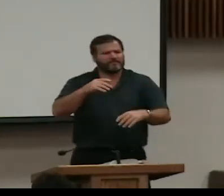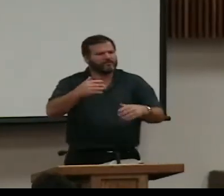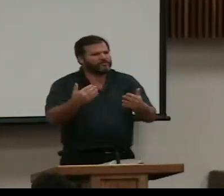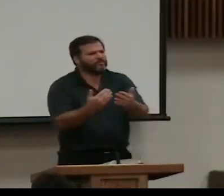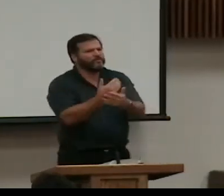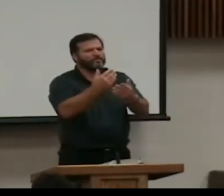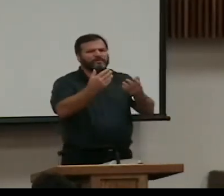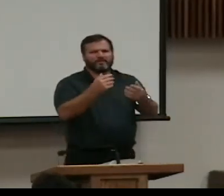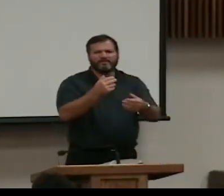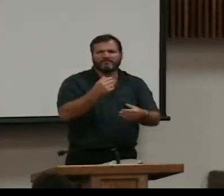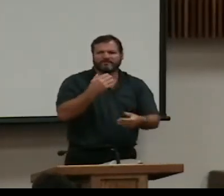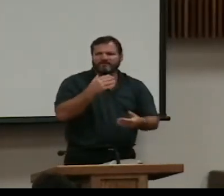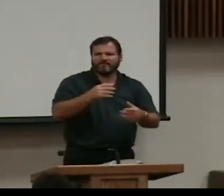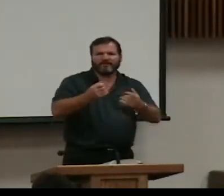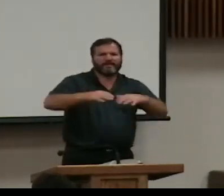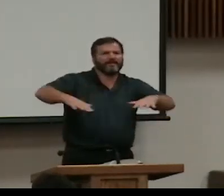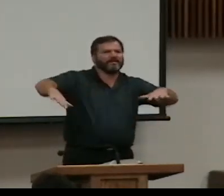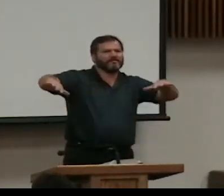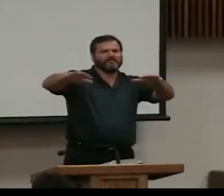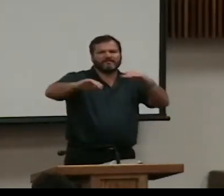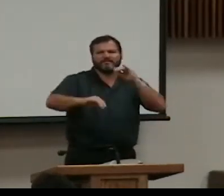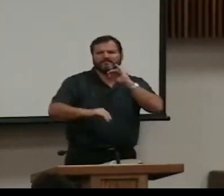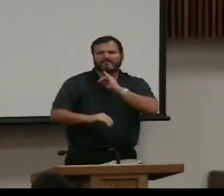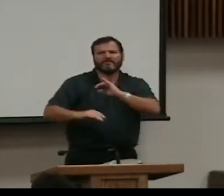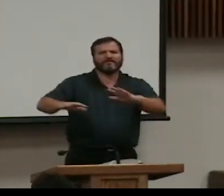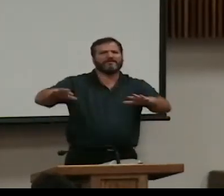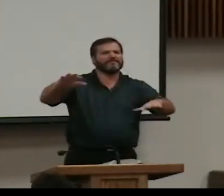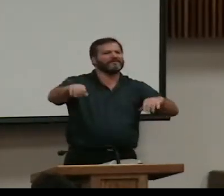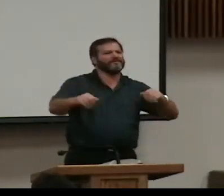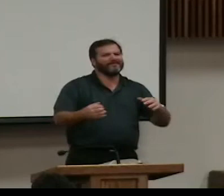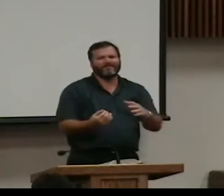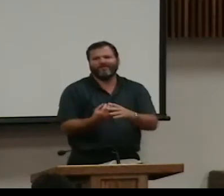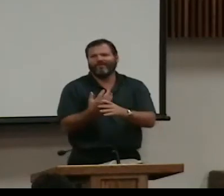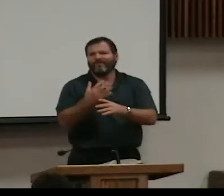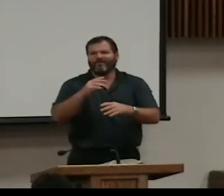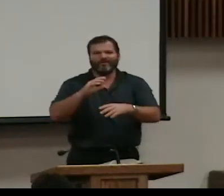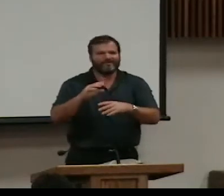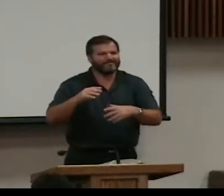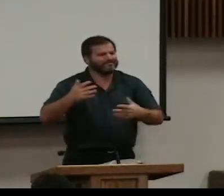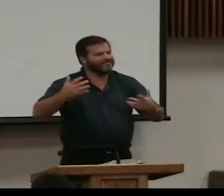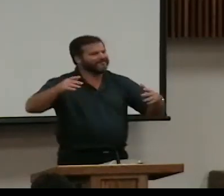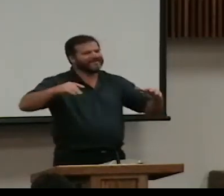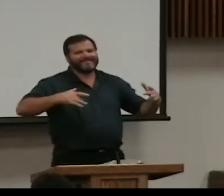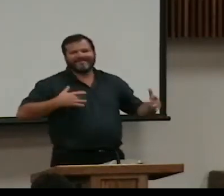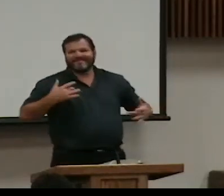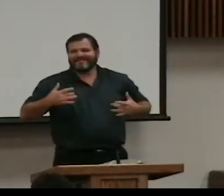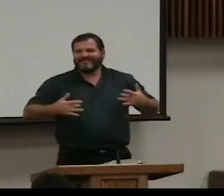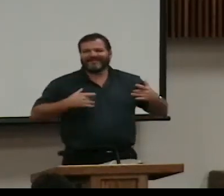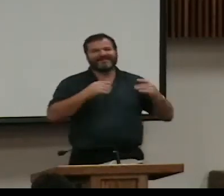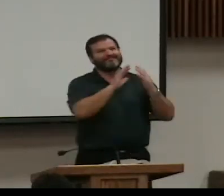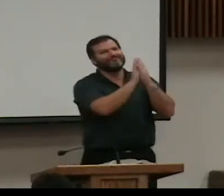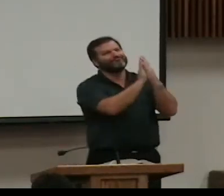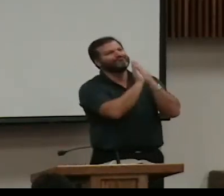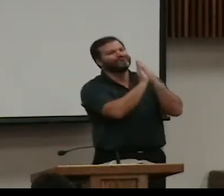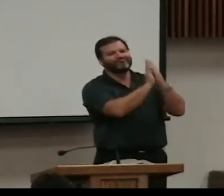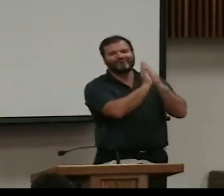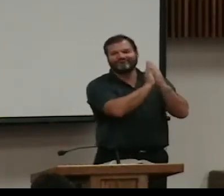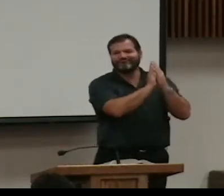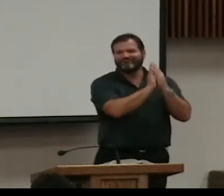make things new. For Israel, help it to grow. Help it to be exciting. We